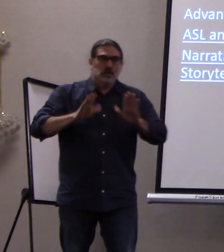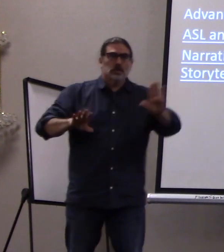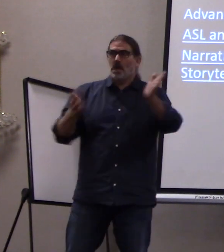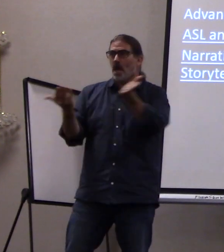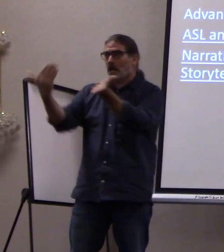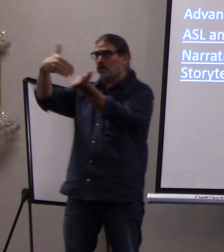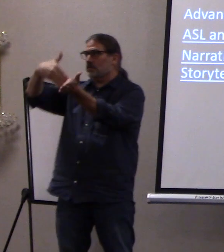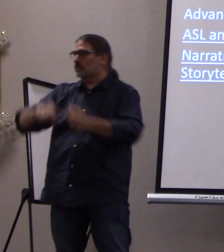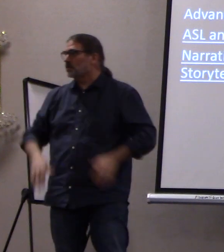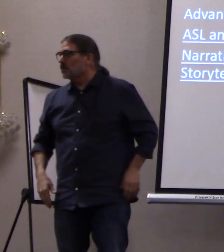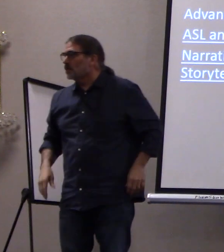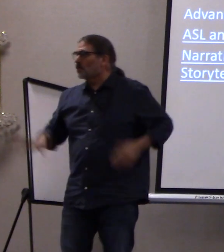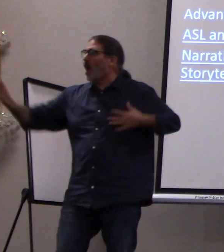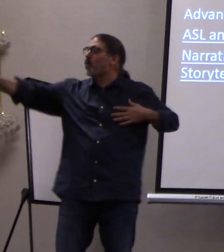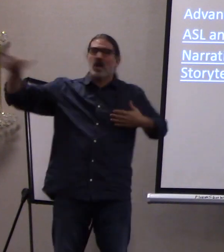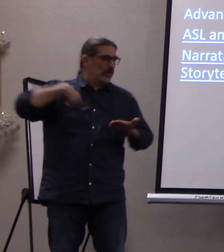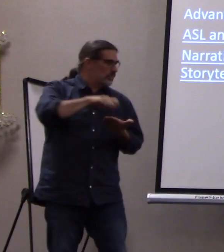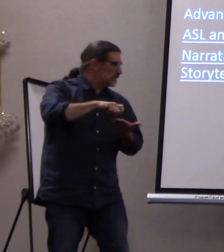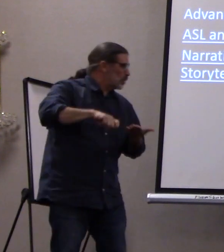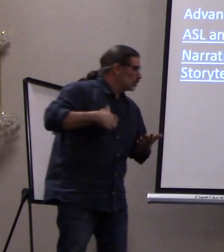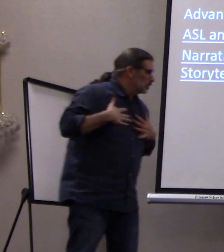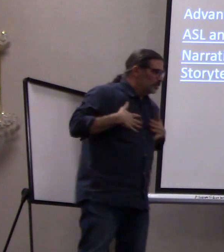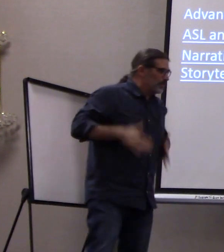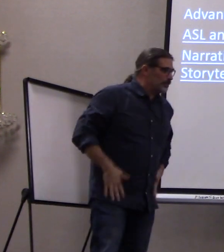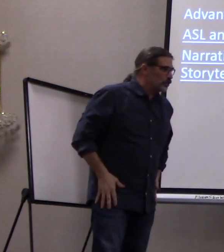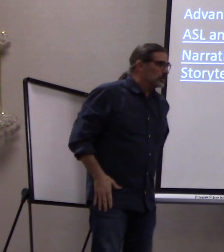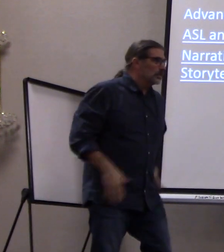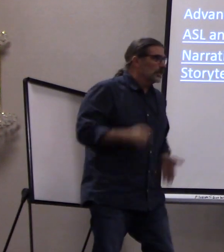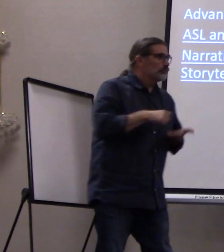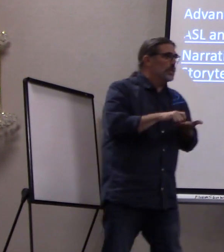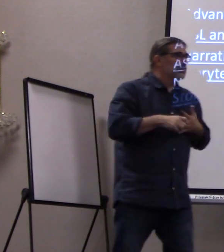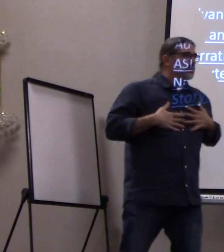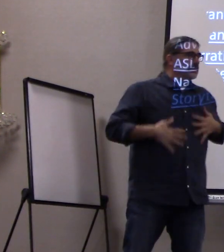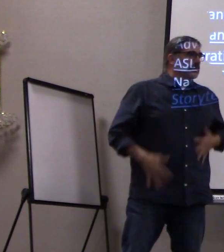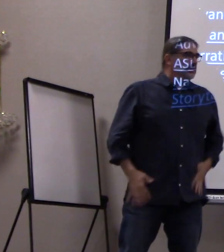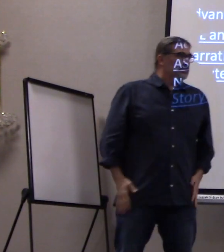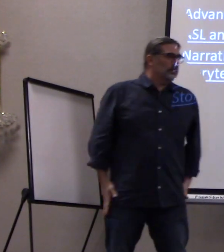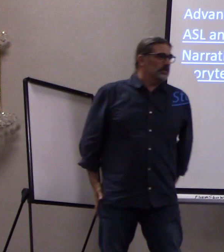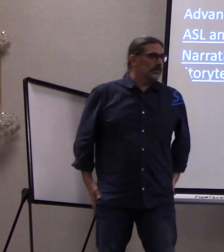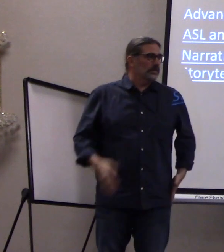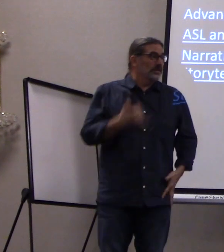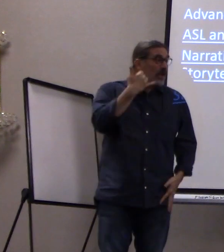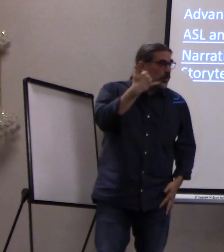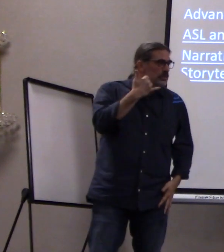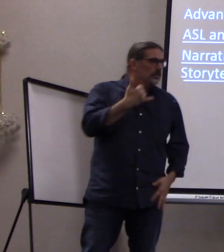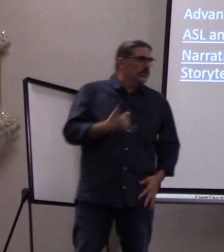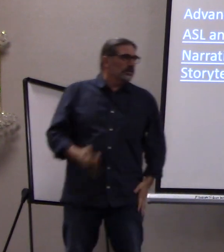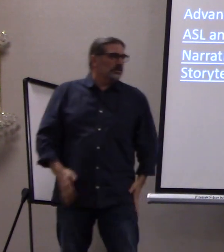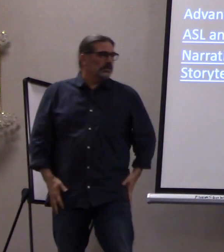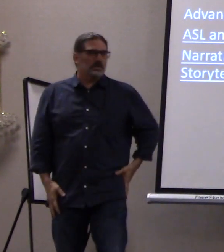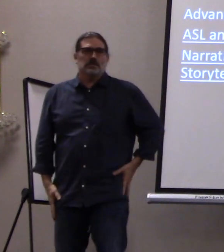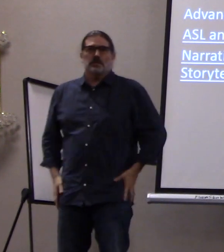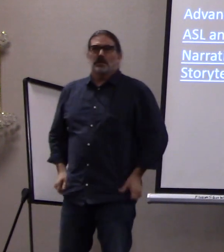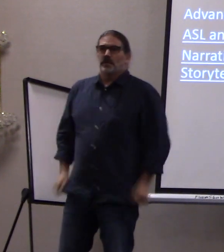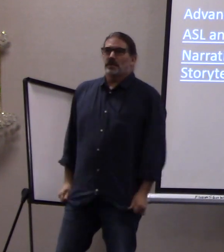me put my glasses on. Okay, tell me again. Wait. I need to write this down. I don't have a piece of paper or a pen or something. Oh, the